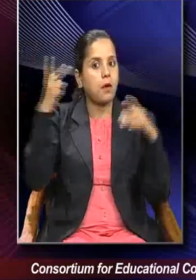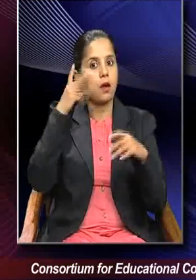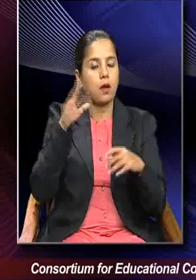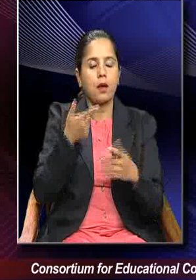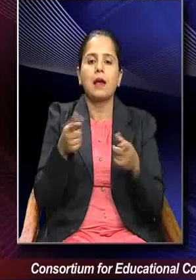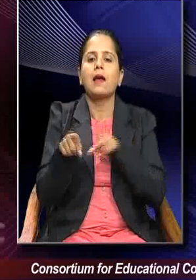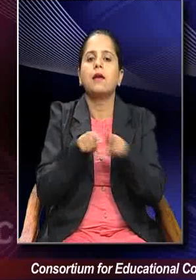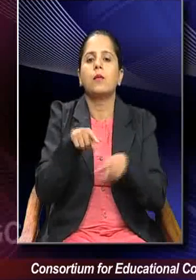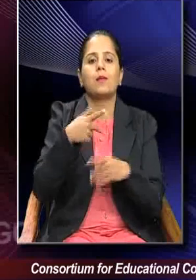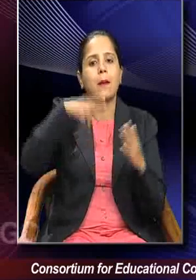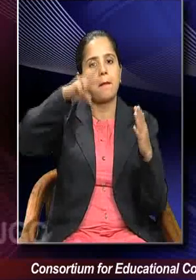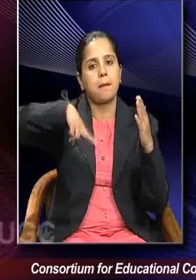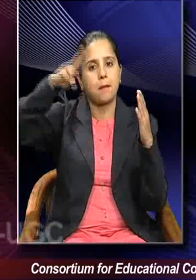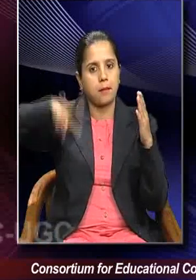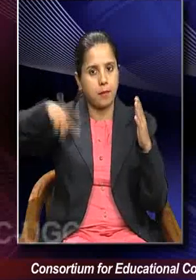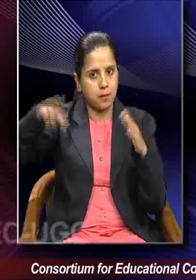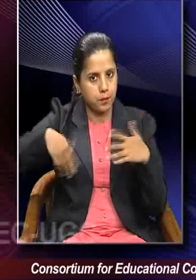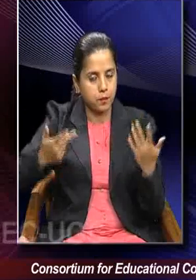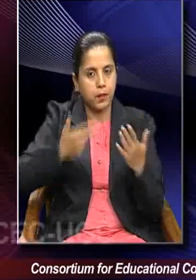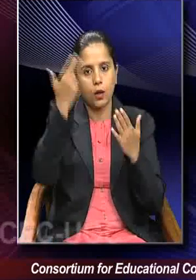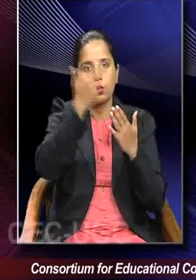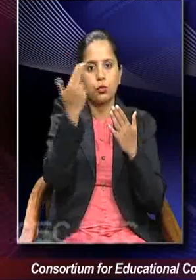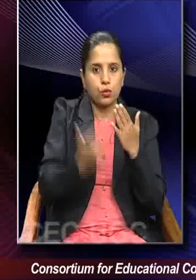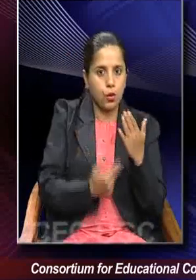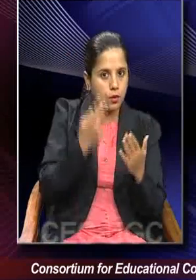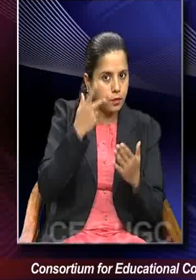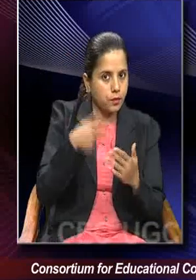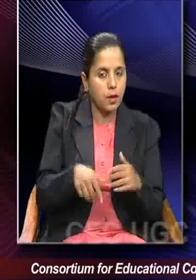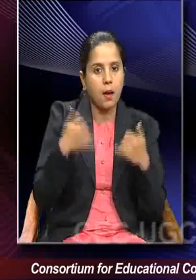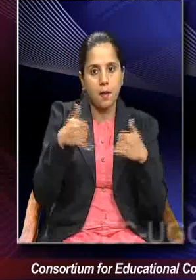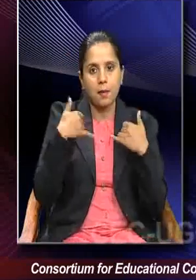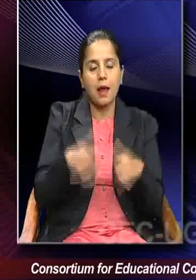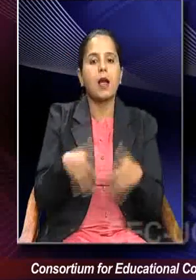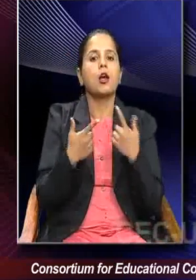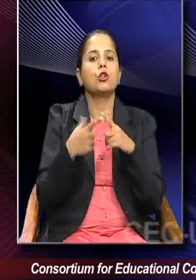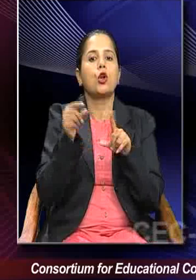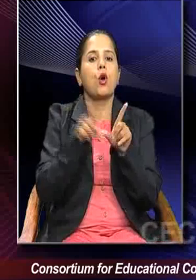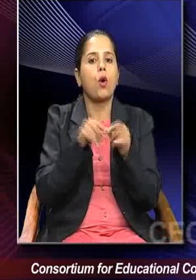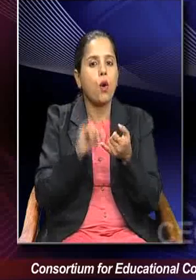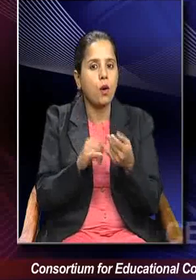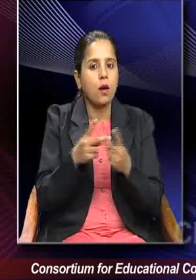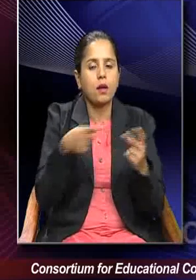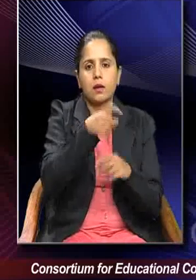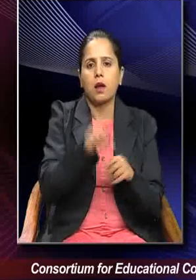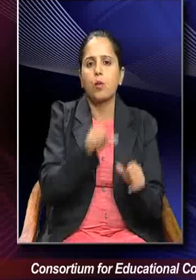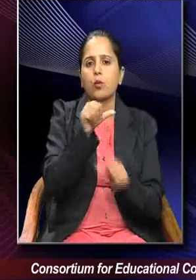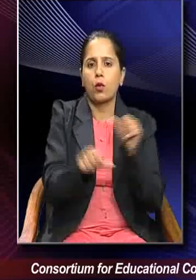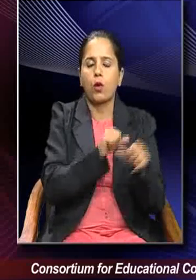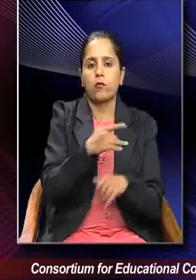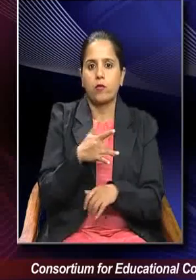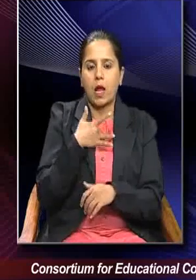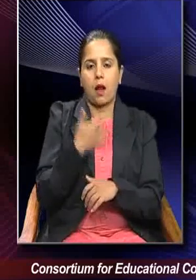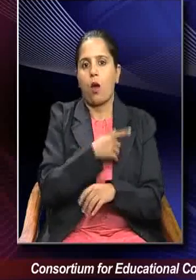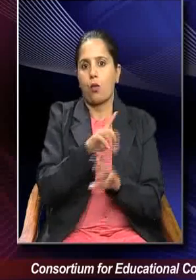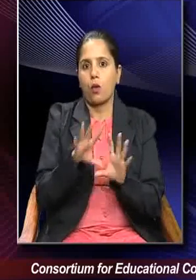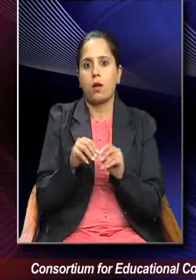like painting, drawing, playing with toys. They can process their feelings